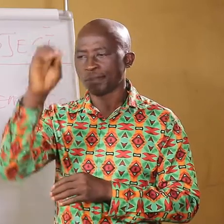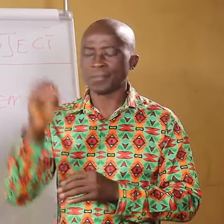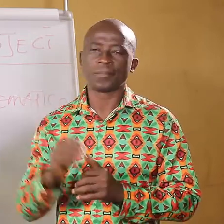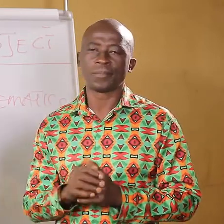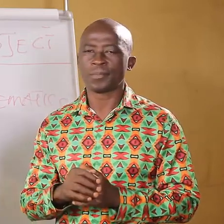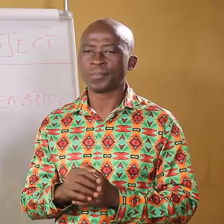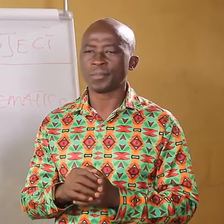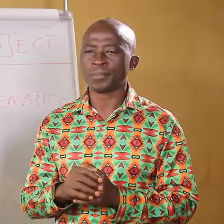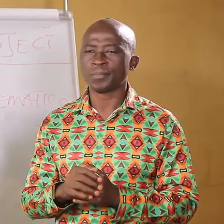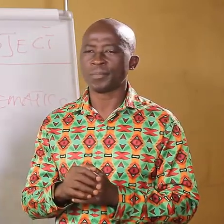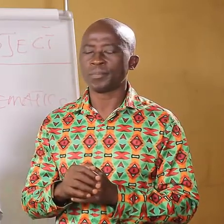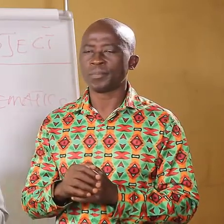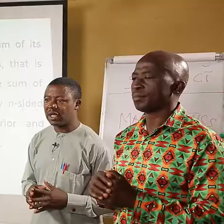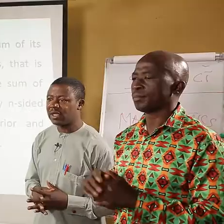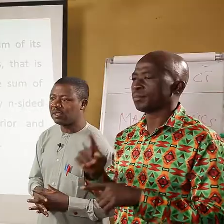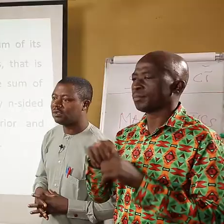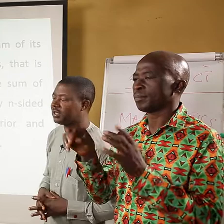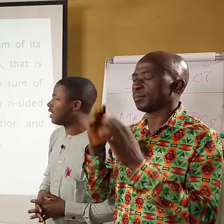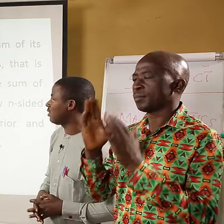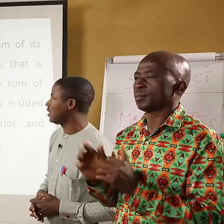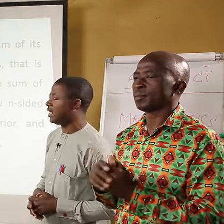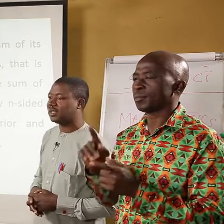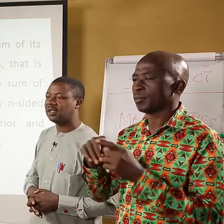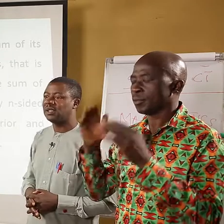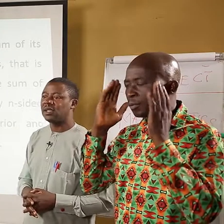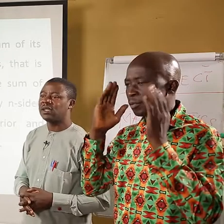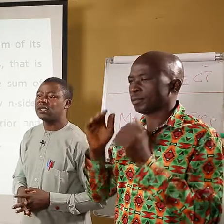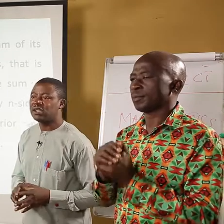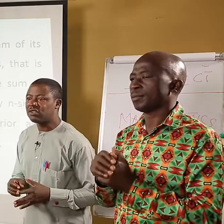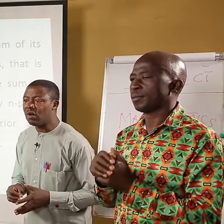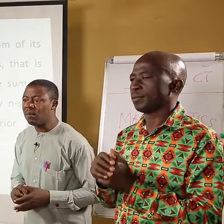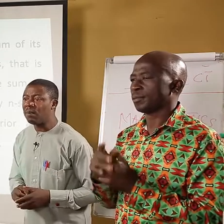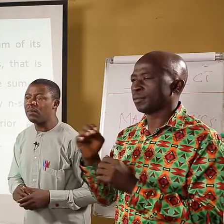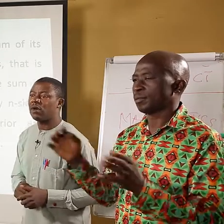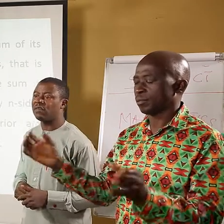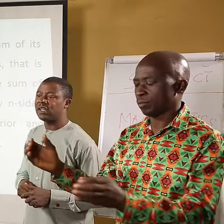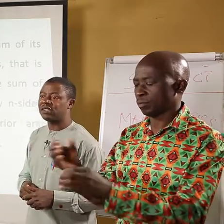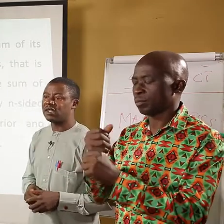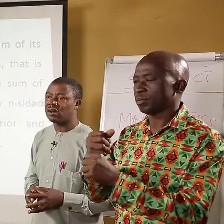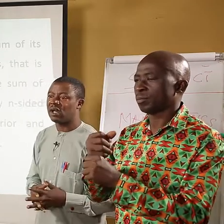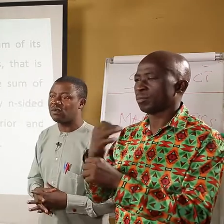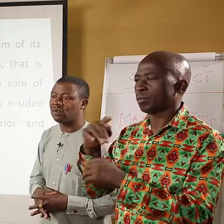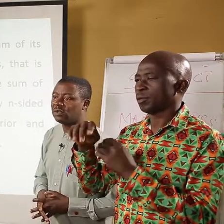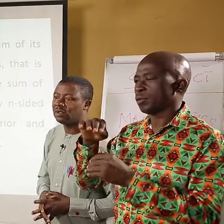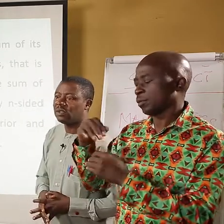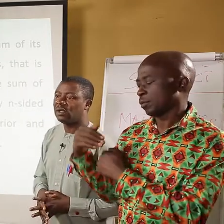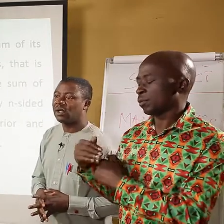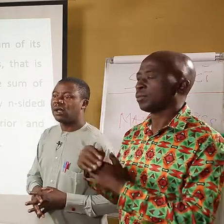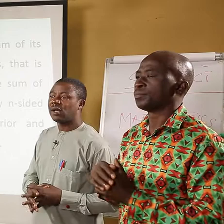360 degrees. But students, to take note that the sum of the exterior